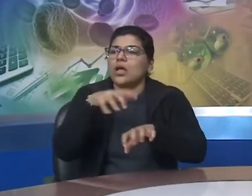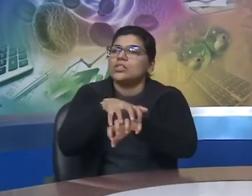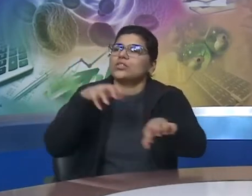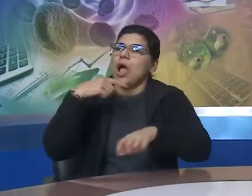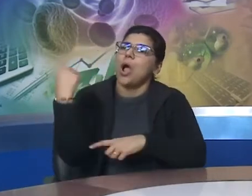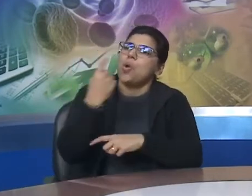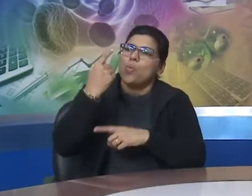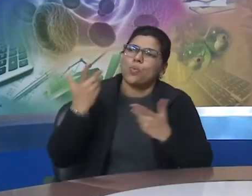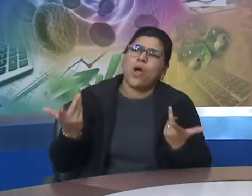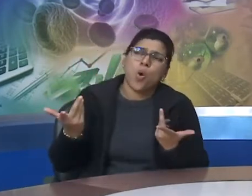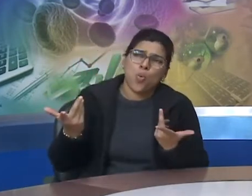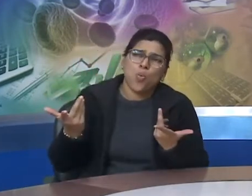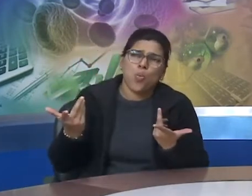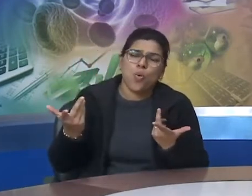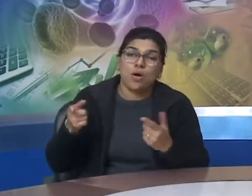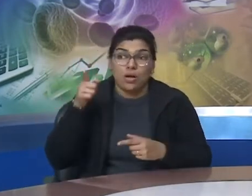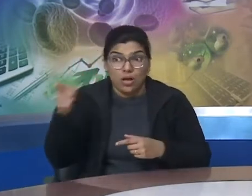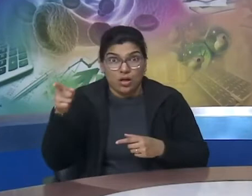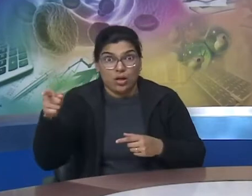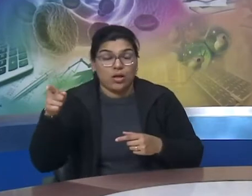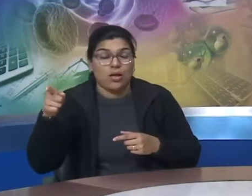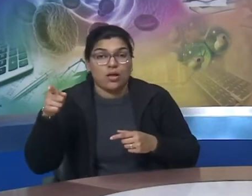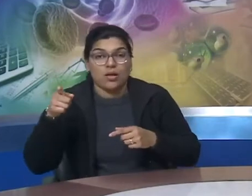replied the chairman.